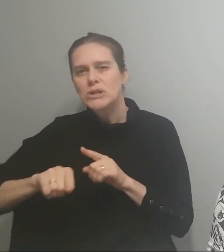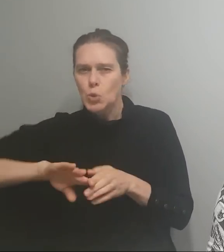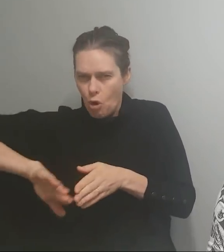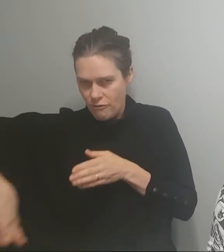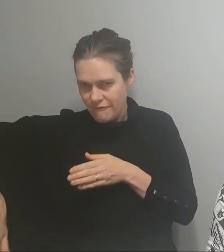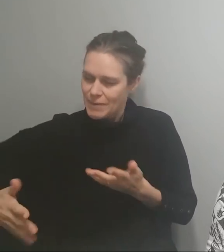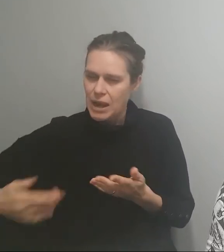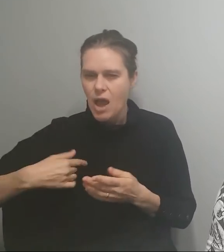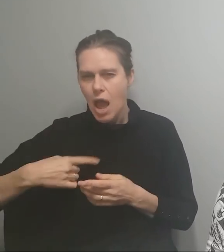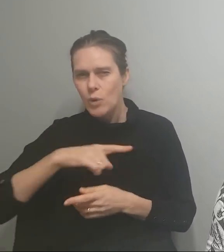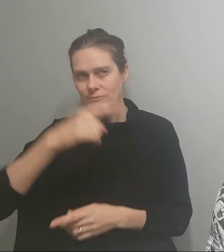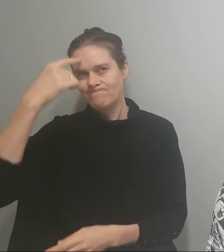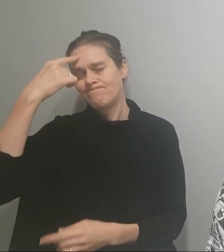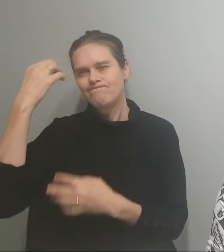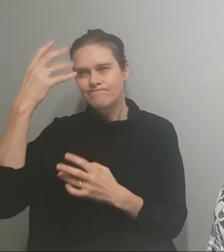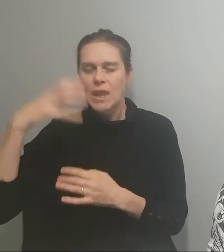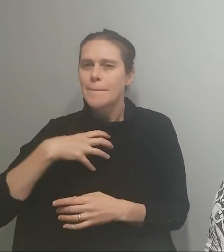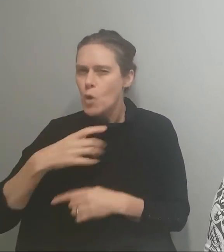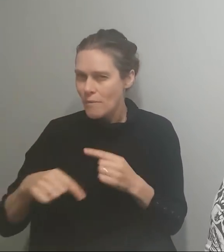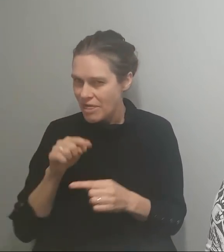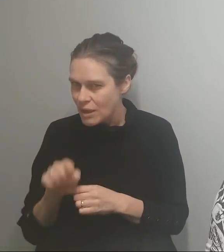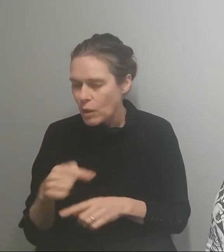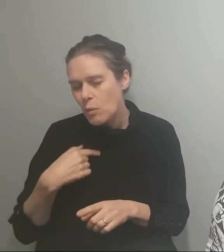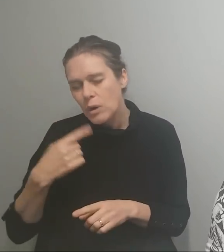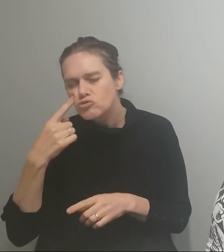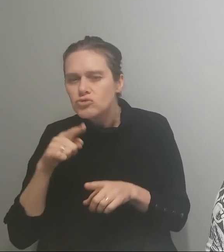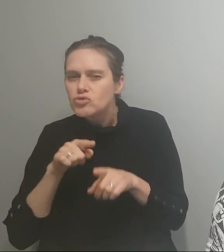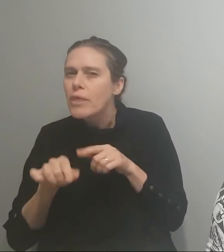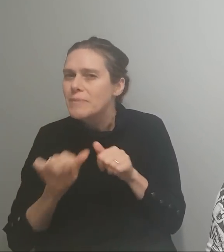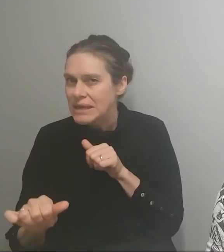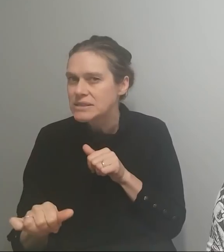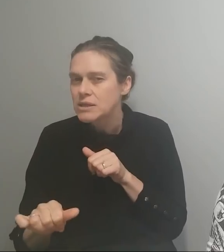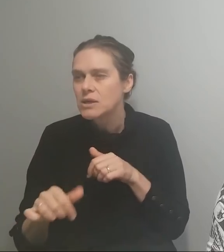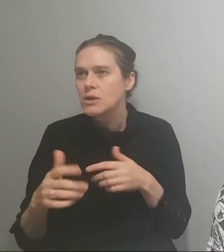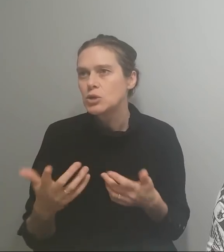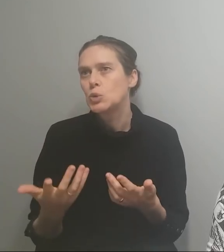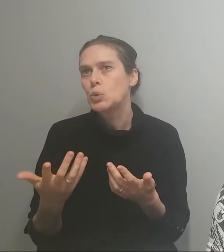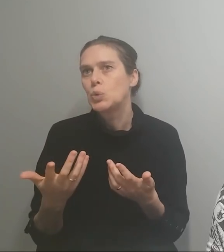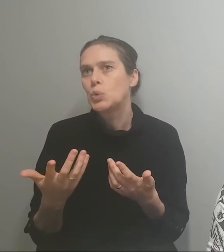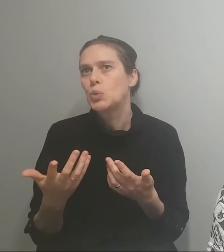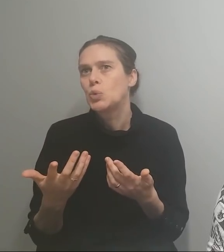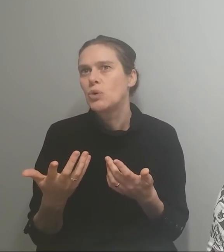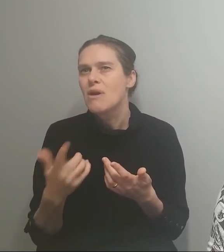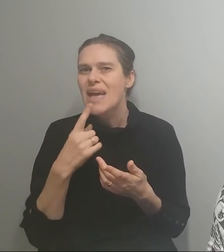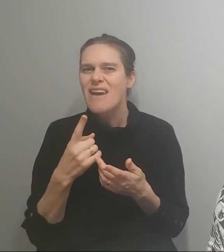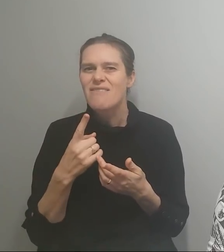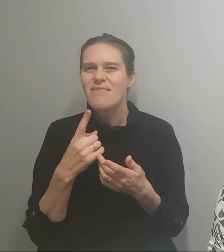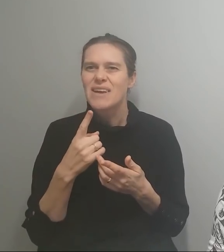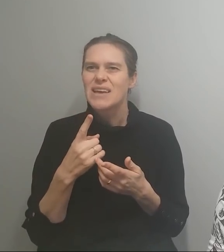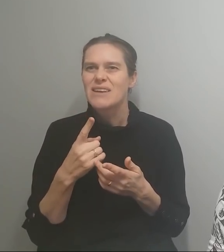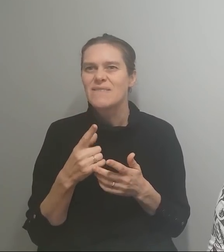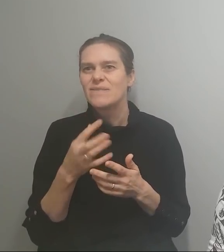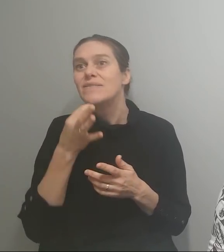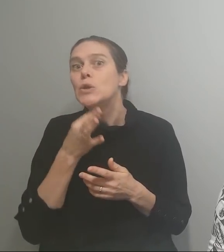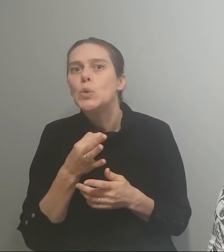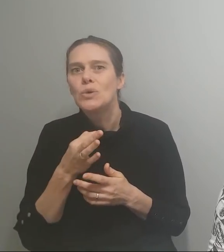about. But we will try our best to have the fewest restrictions we can on